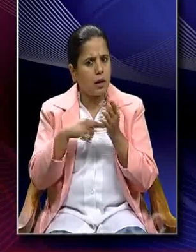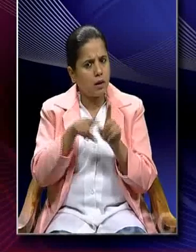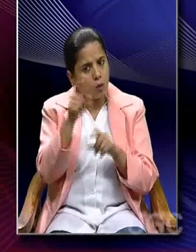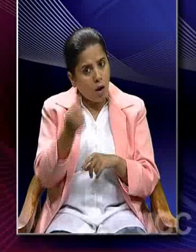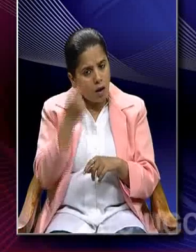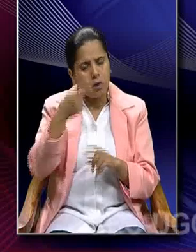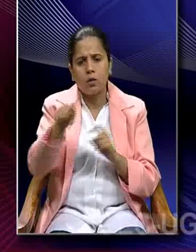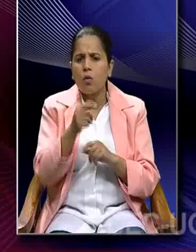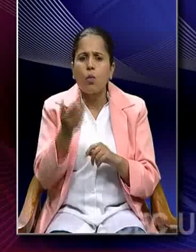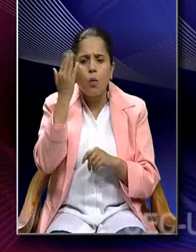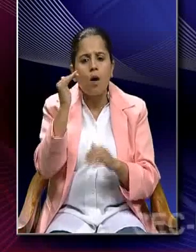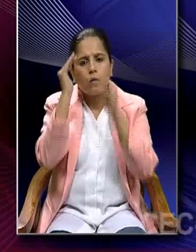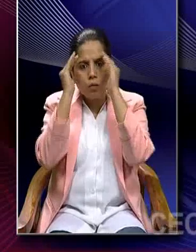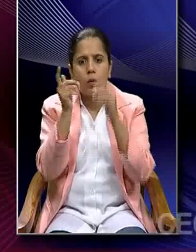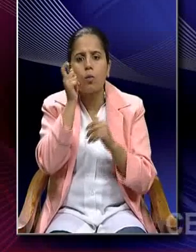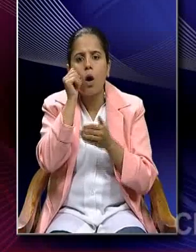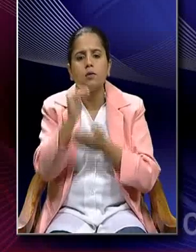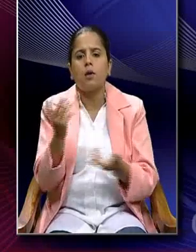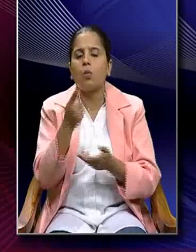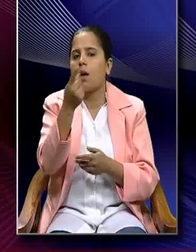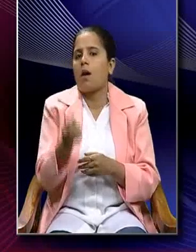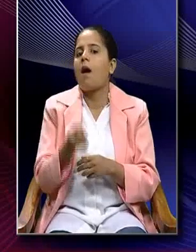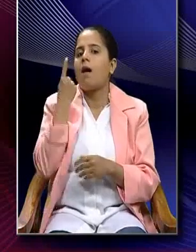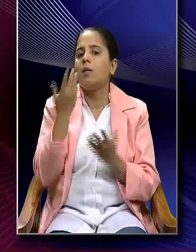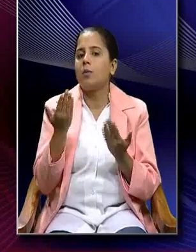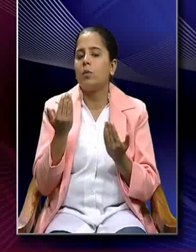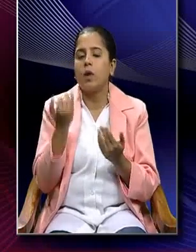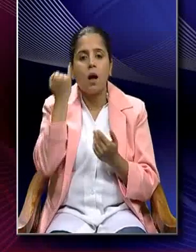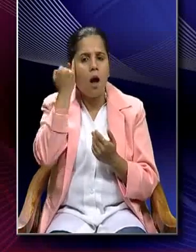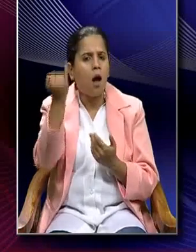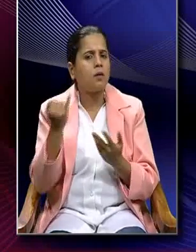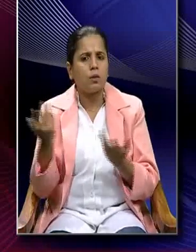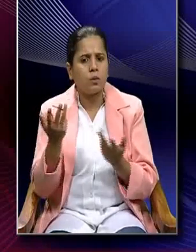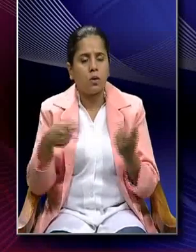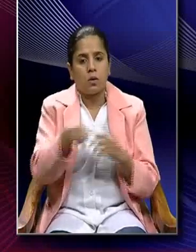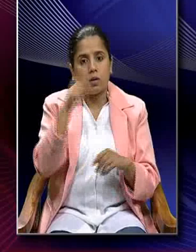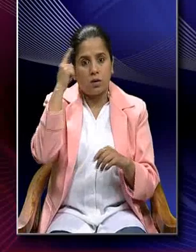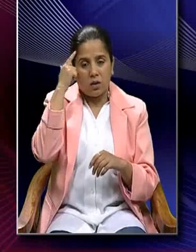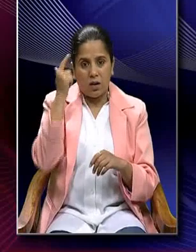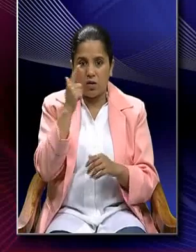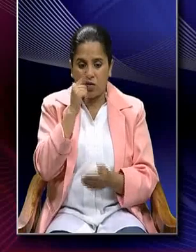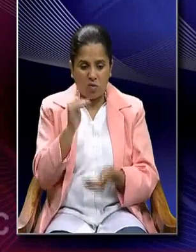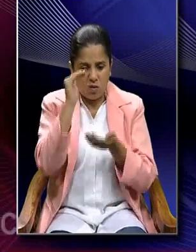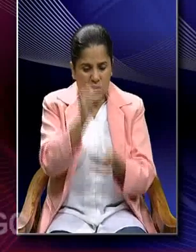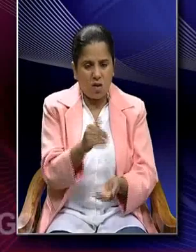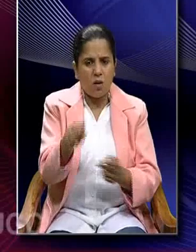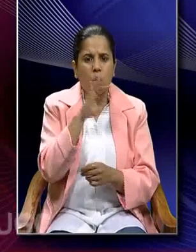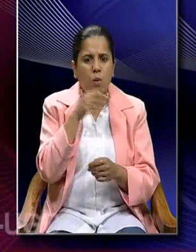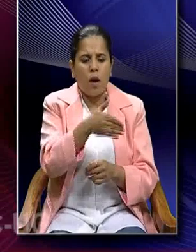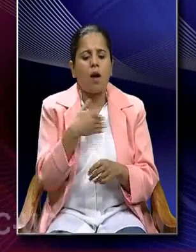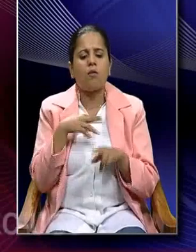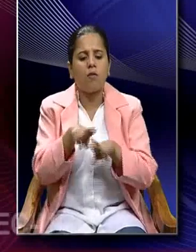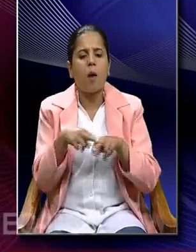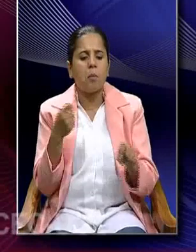much focus on the boy child. Because the idea would be the girl child really does not belong to